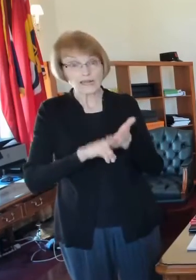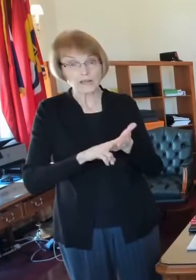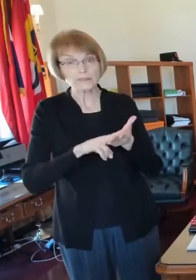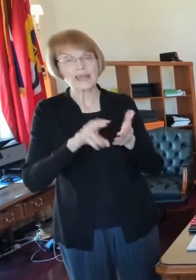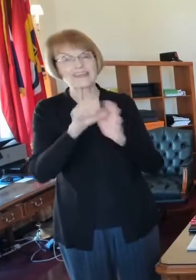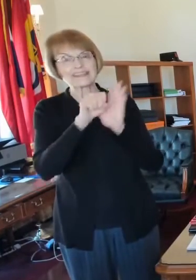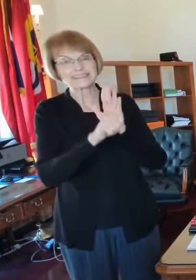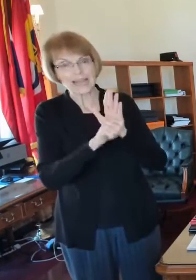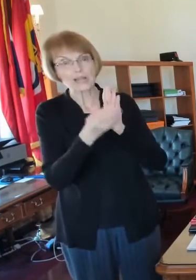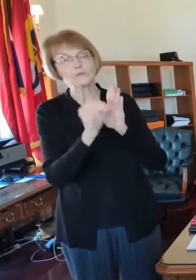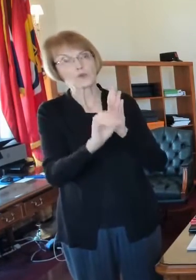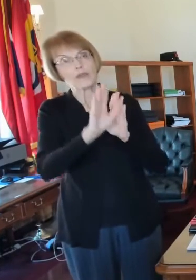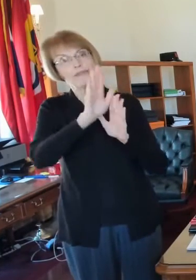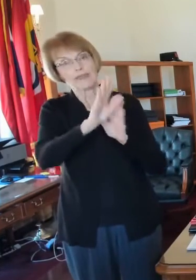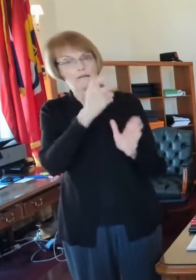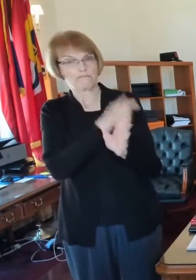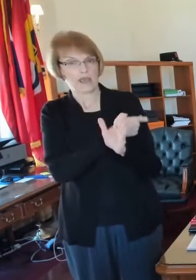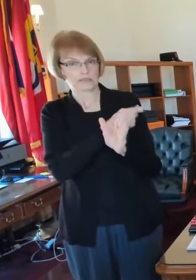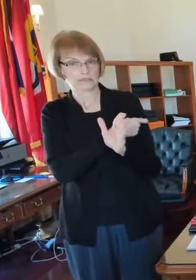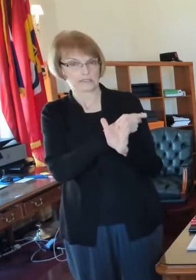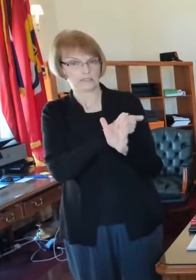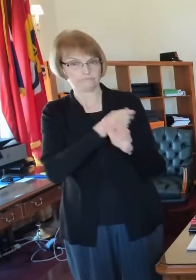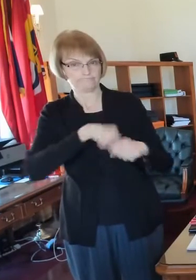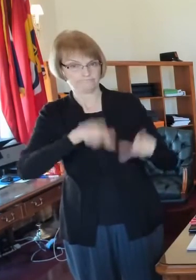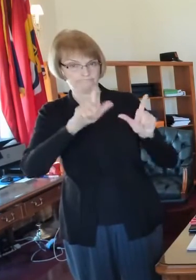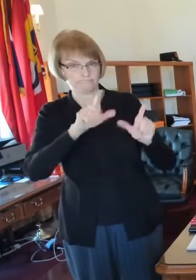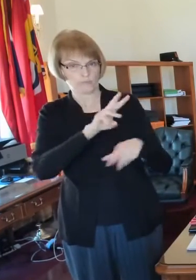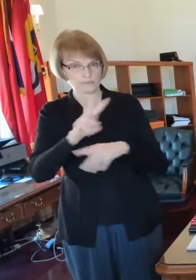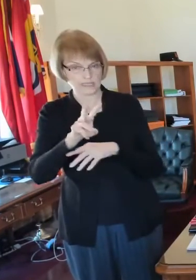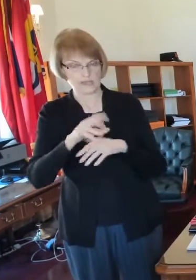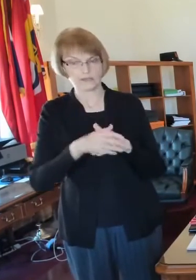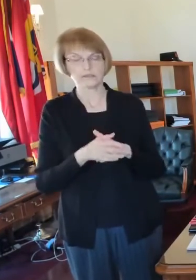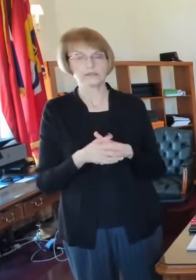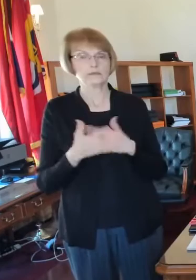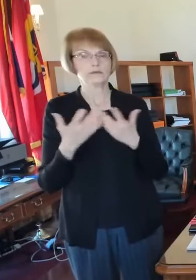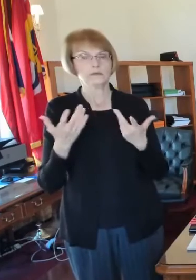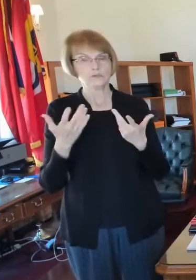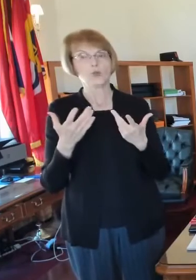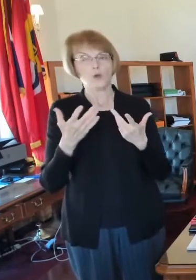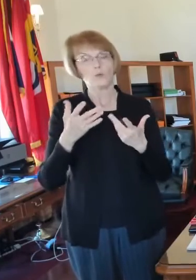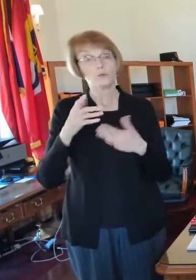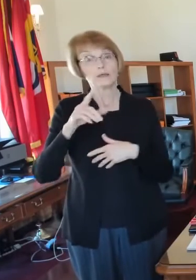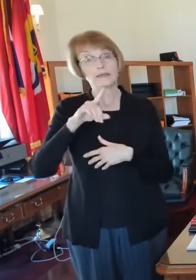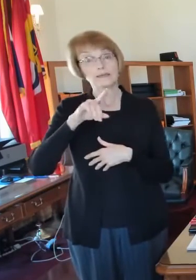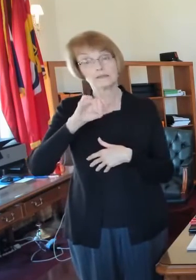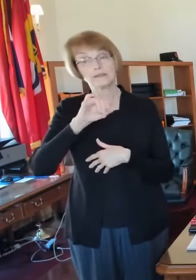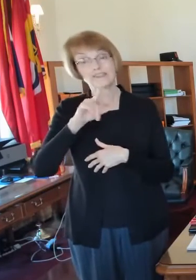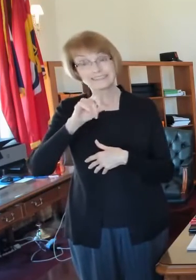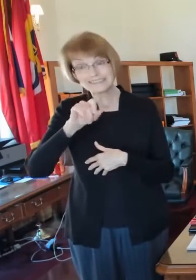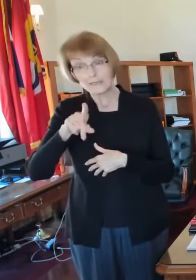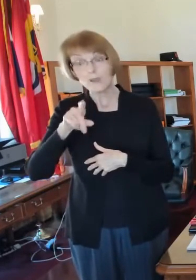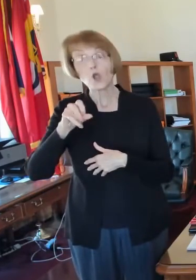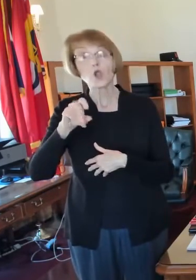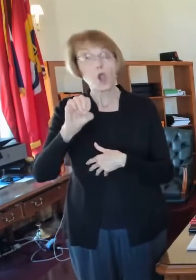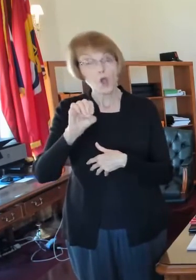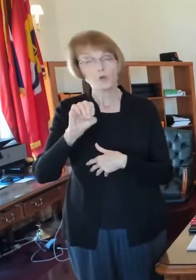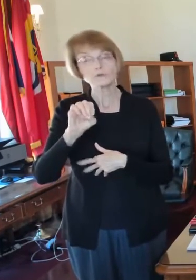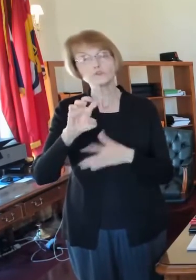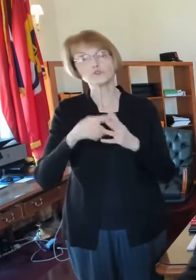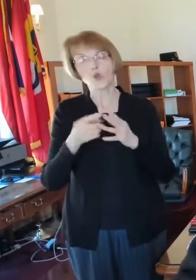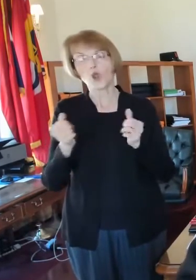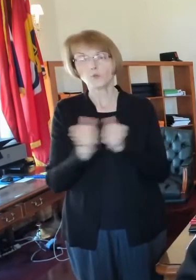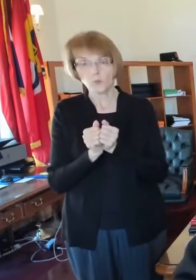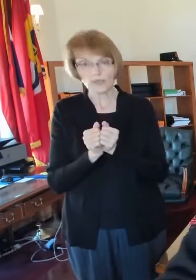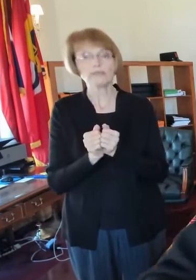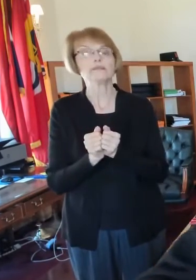sign up for that. And then, of course, based on your zip code, they're going to begin with folks in St. Louis City, likely expand to folks